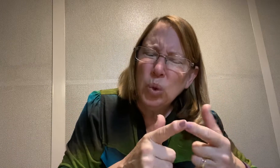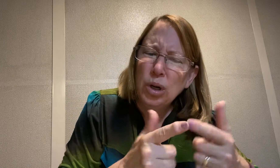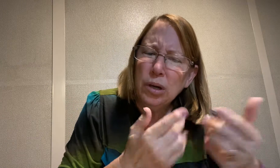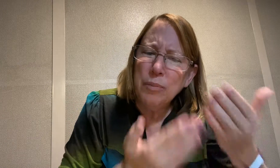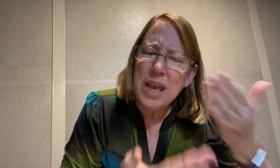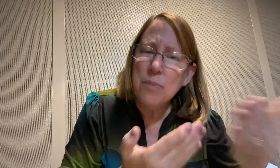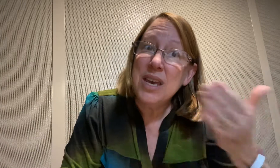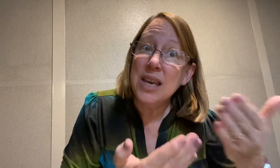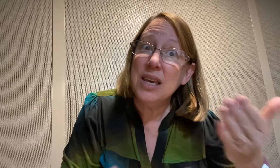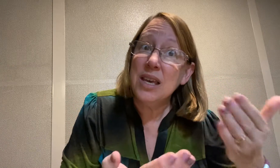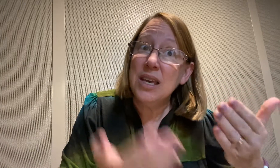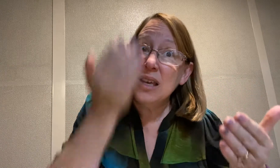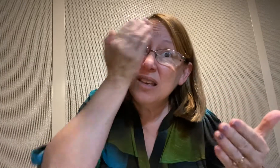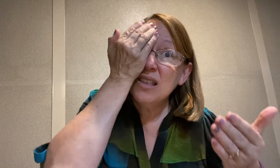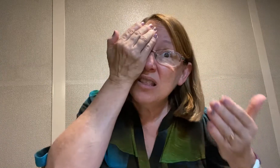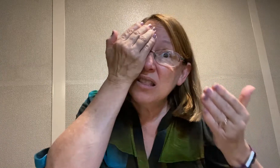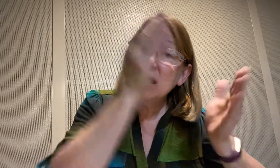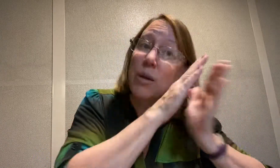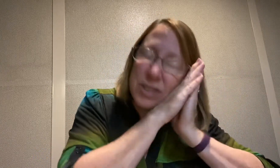Or maybe they were sleeping.